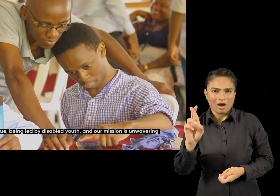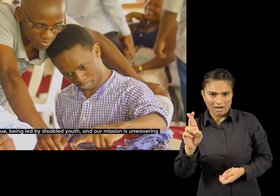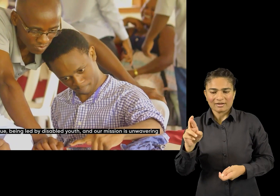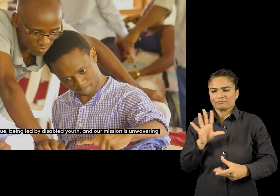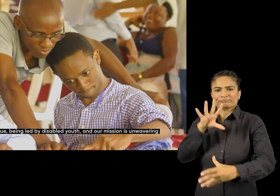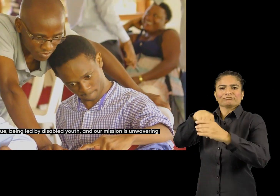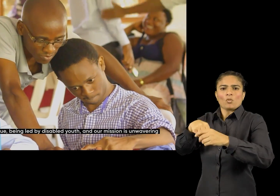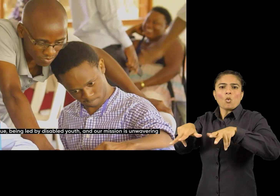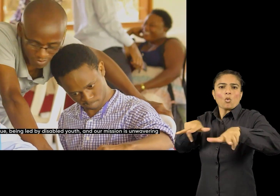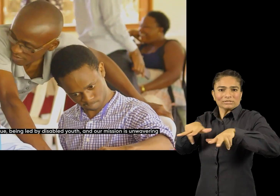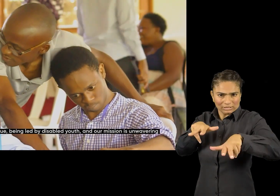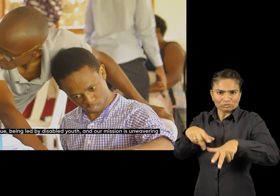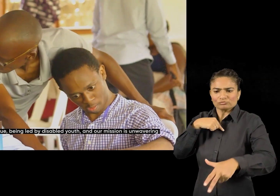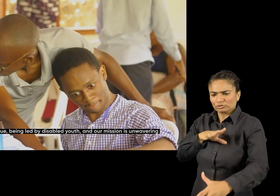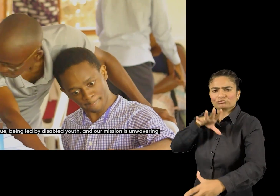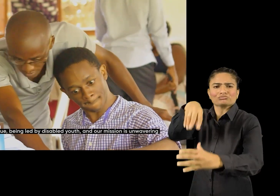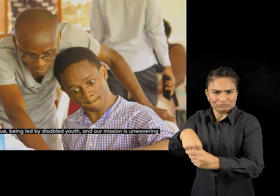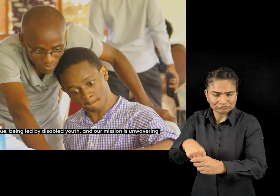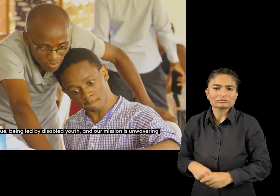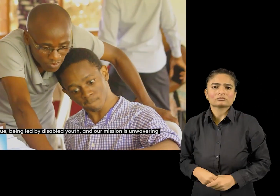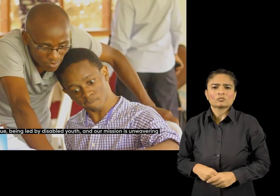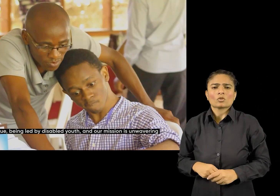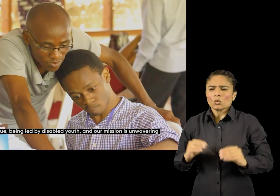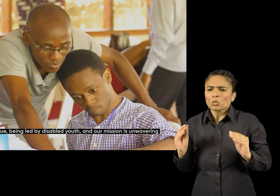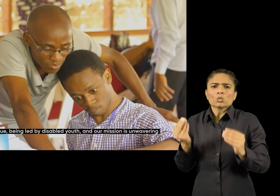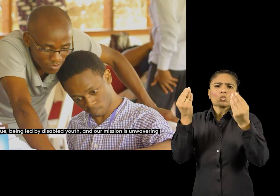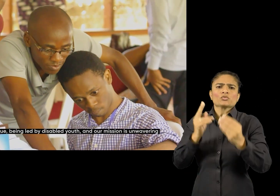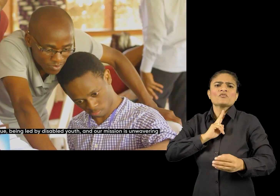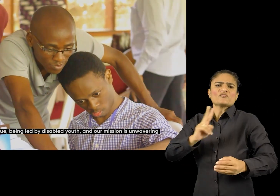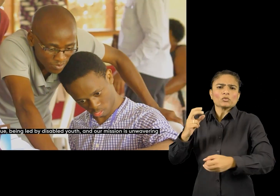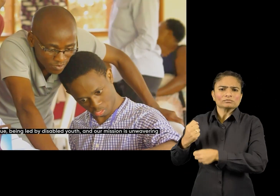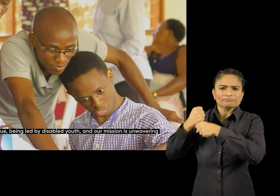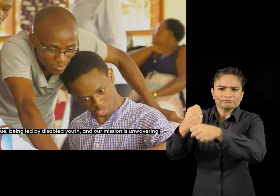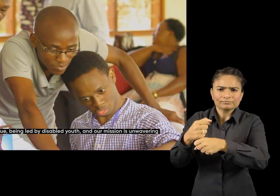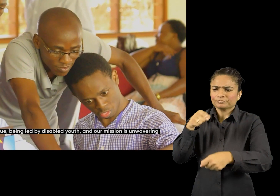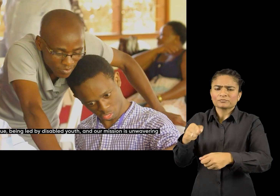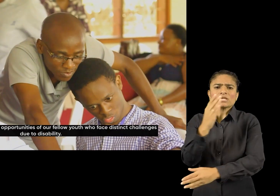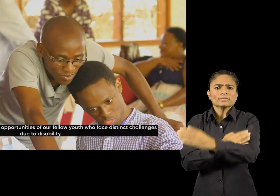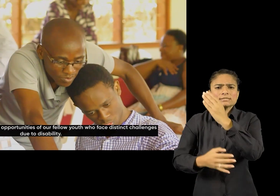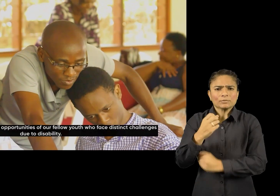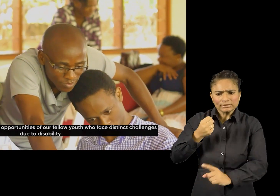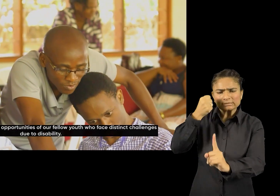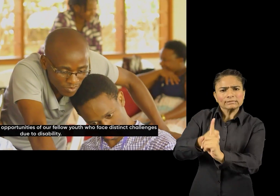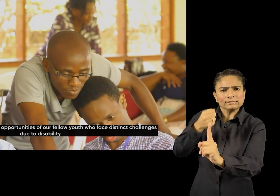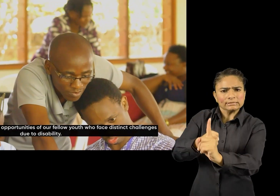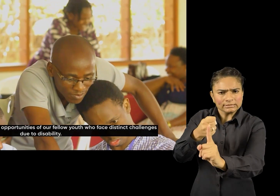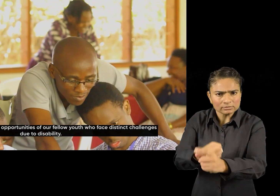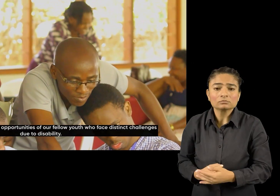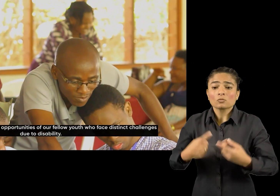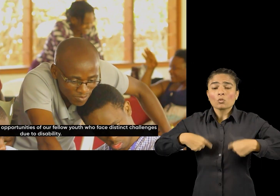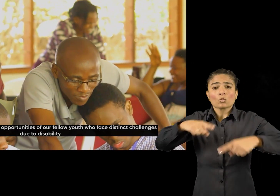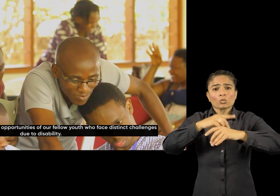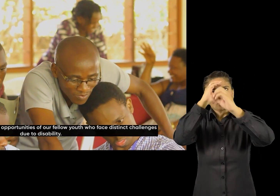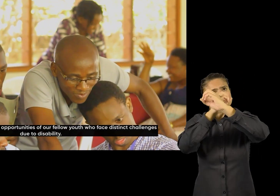Organization is unique, being led by disabled youth, and our mission is unwavering to advocate for the rights